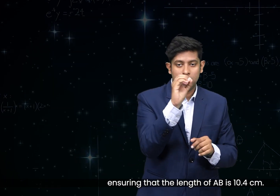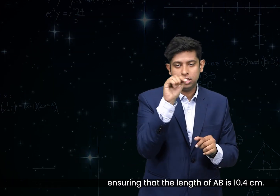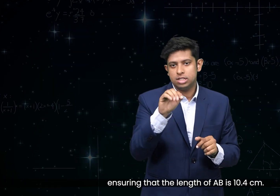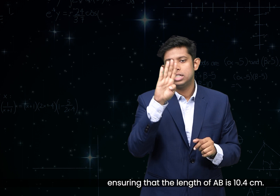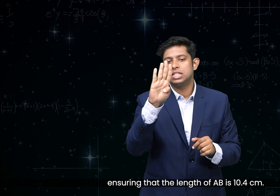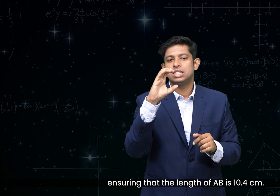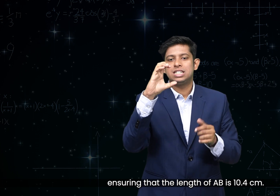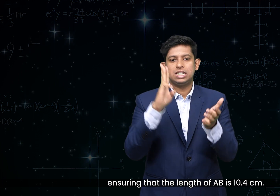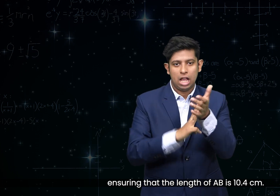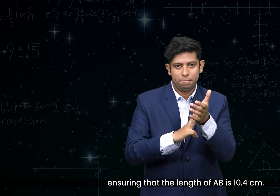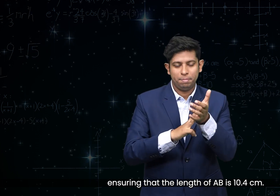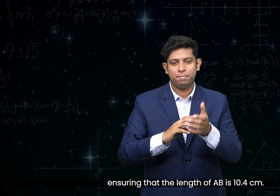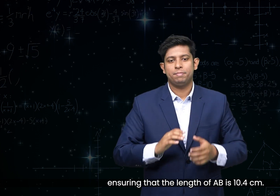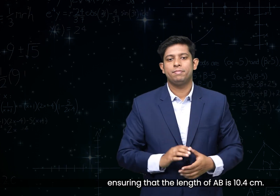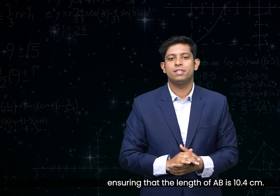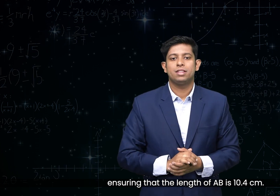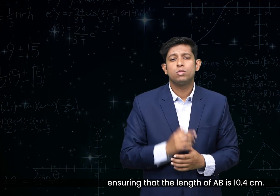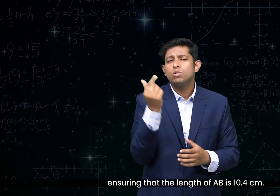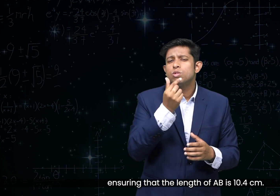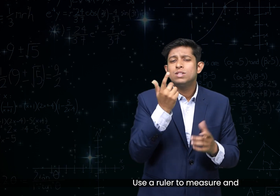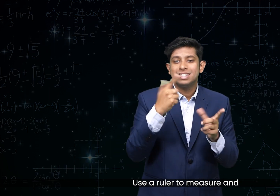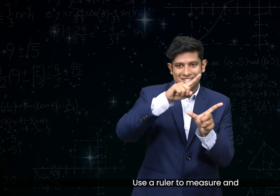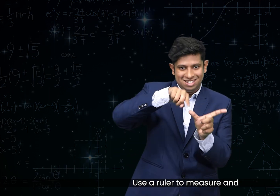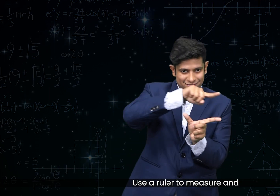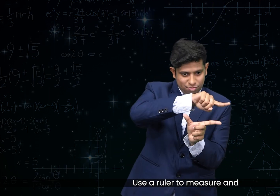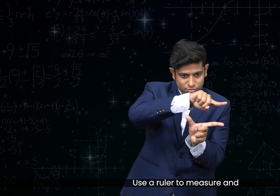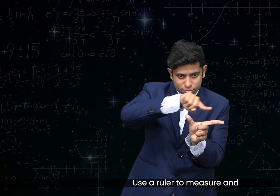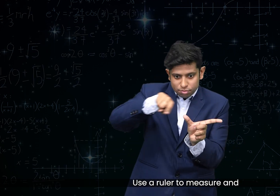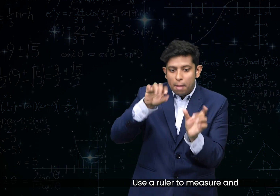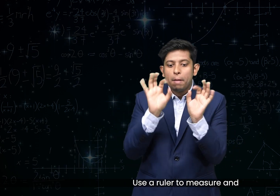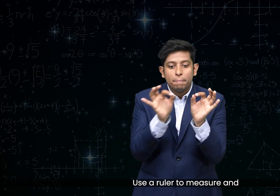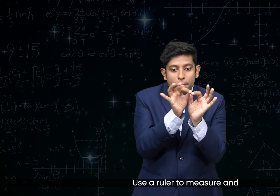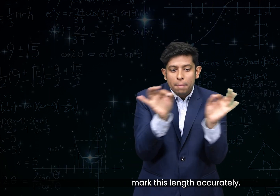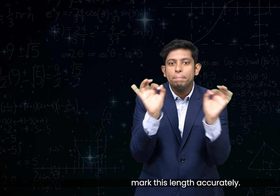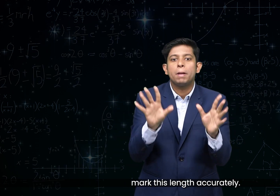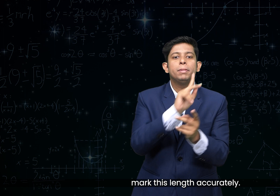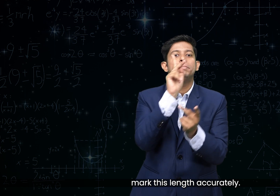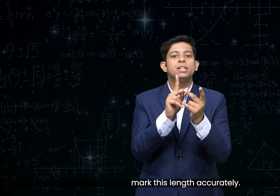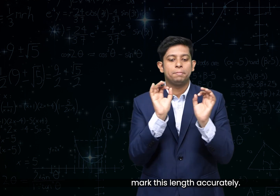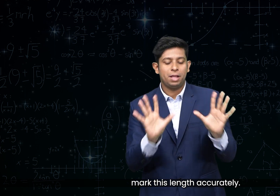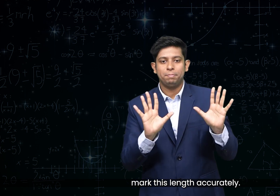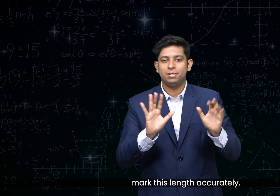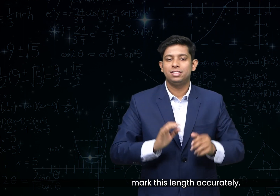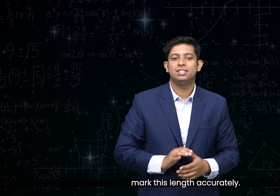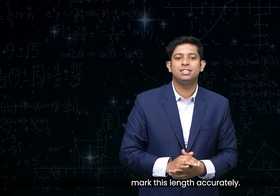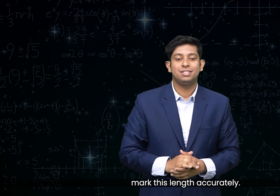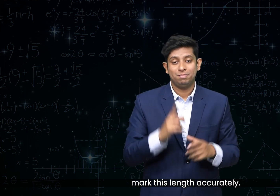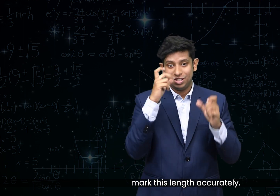of AB is 10.4 cm. Use a ruler to measure and mark this length accurately.